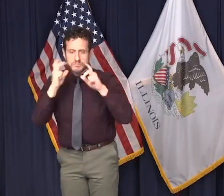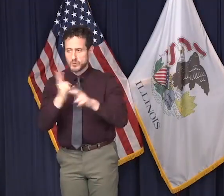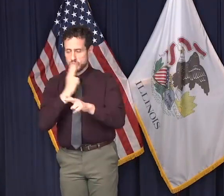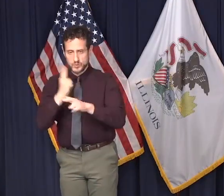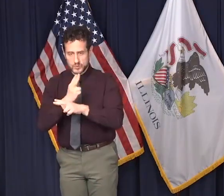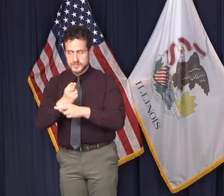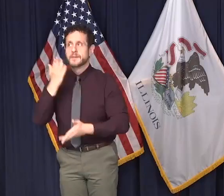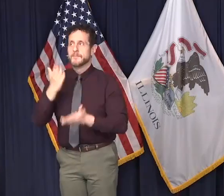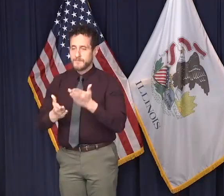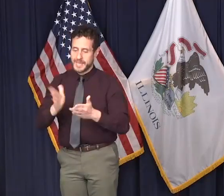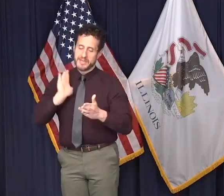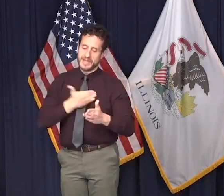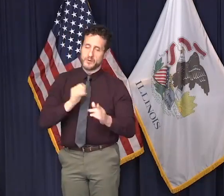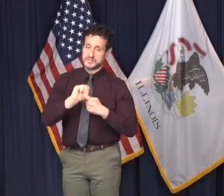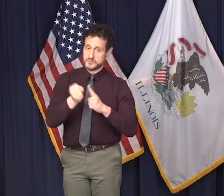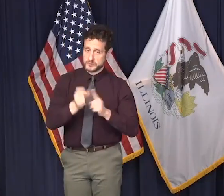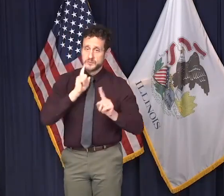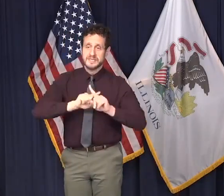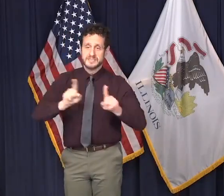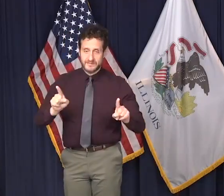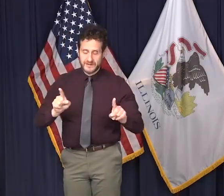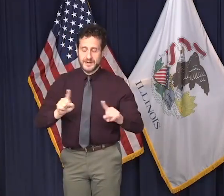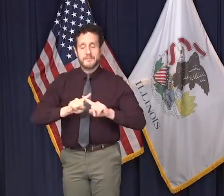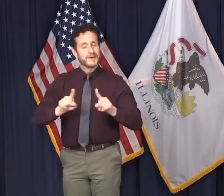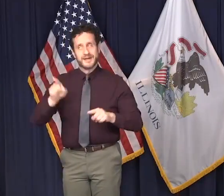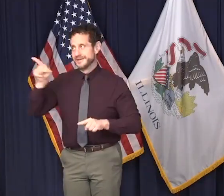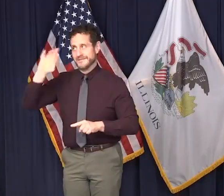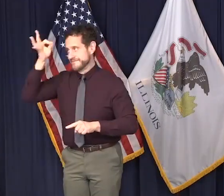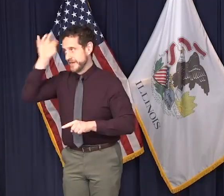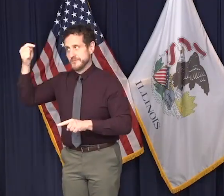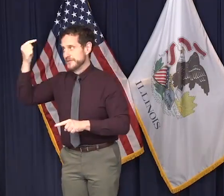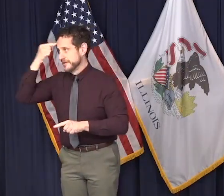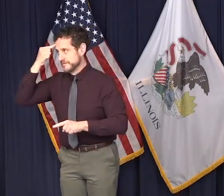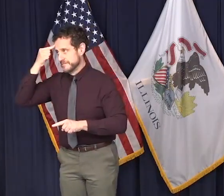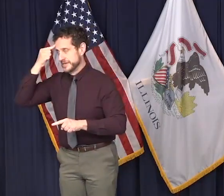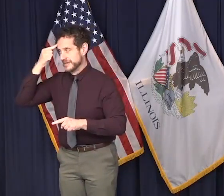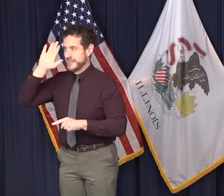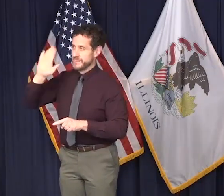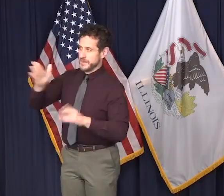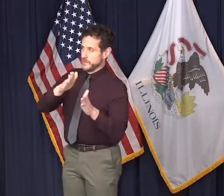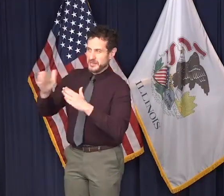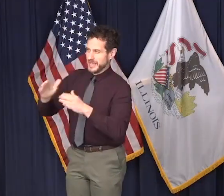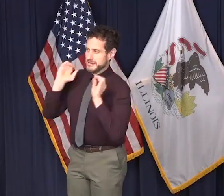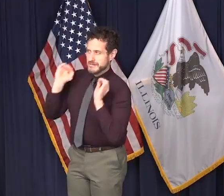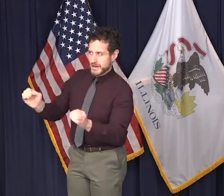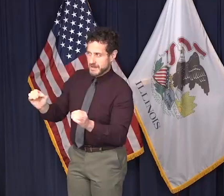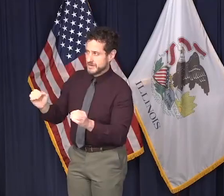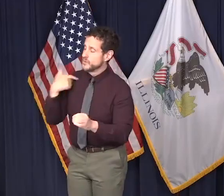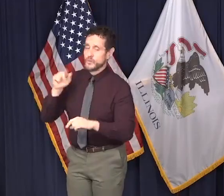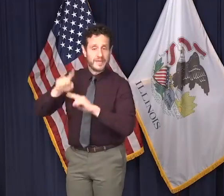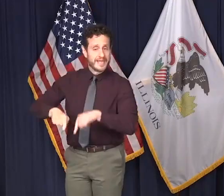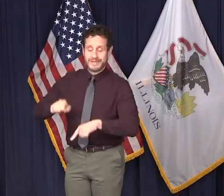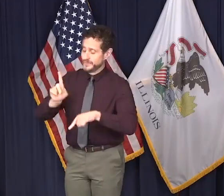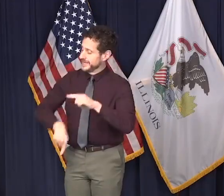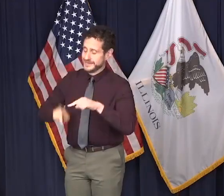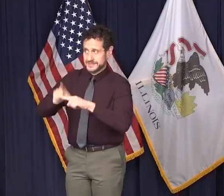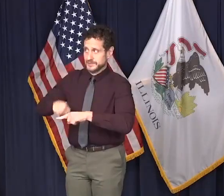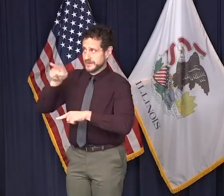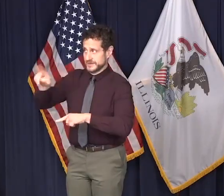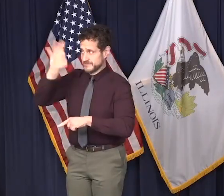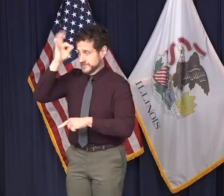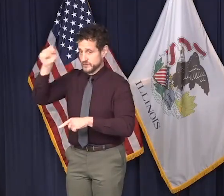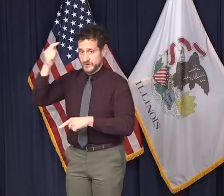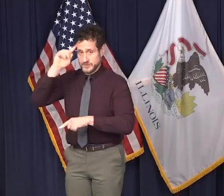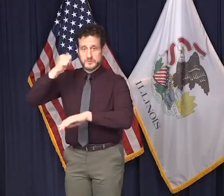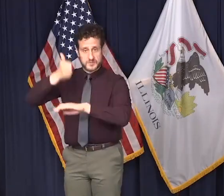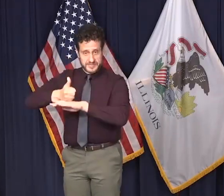would be different. But that hasn't happened, and we can't rely on that possibility. In the meantime, Illinois has